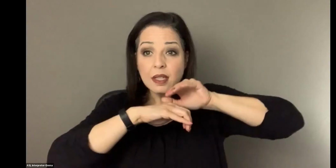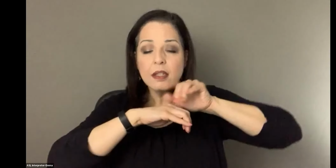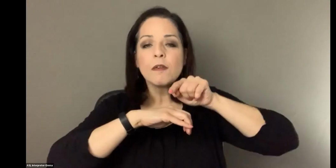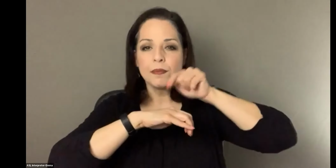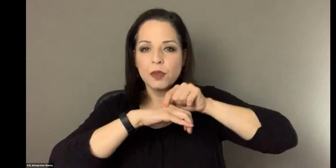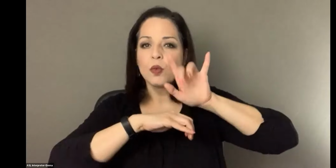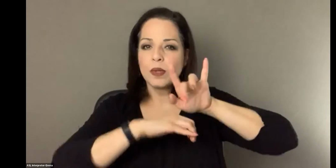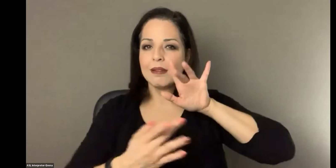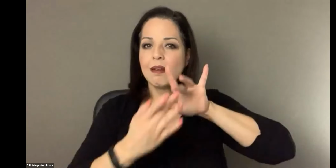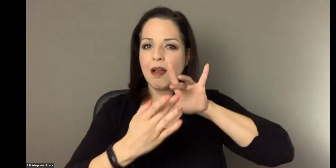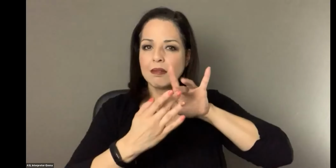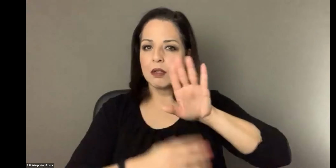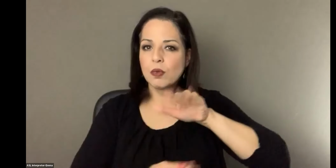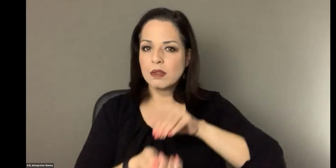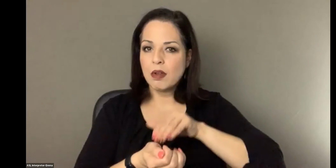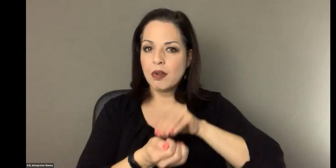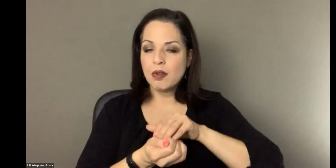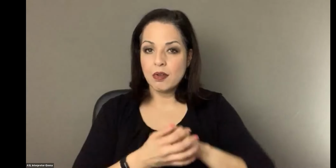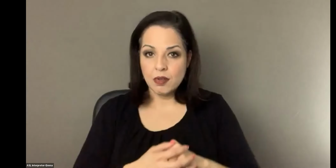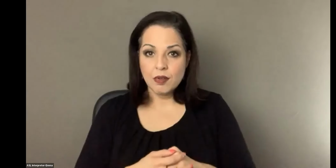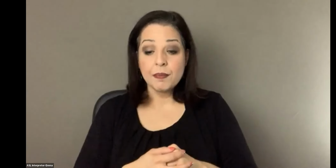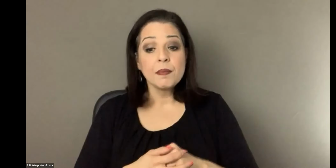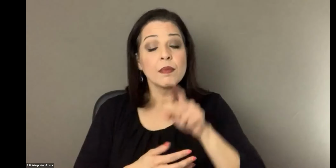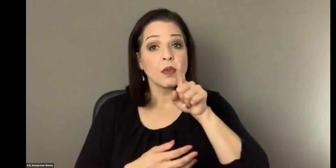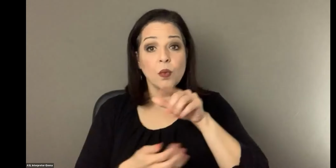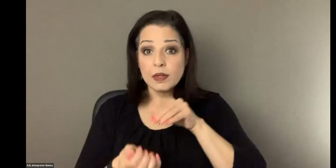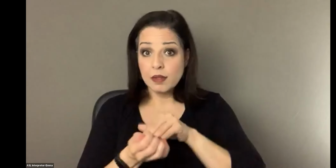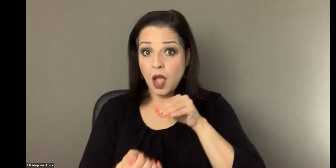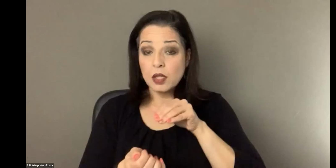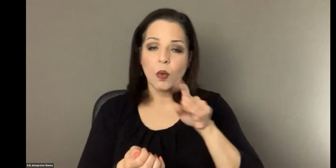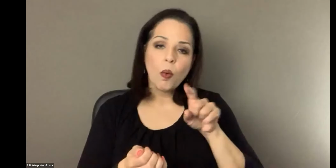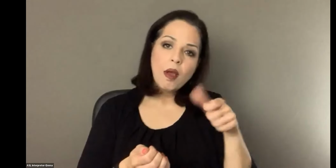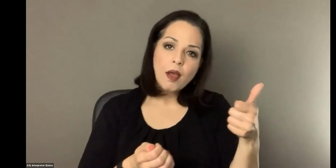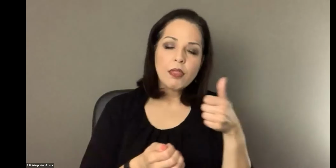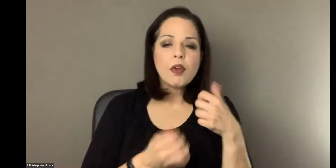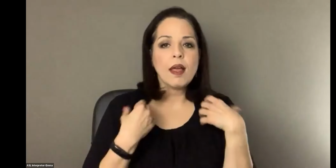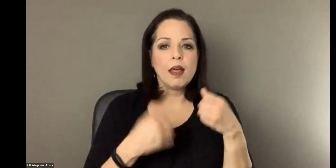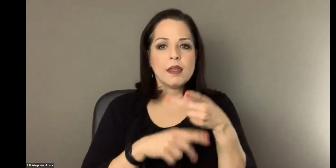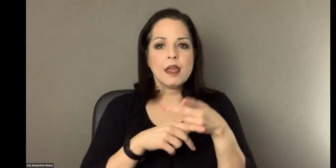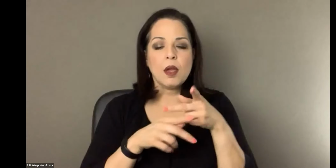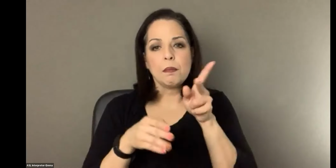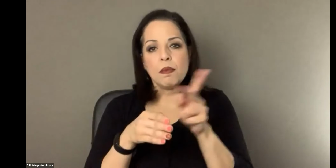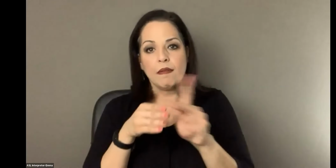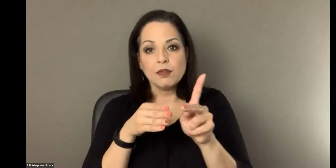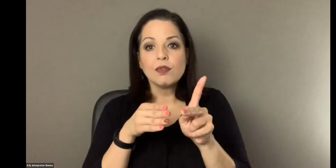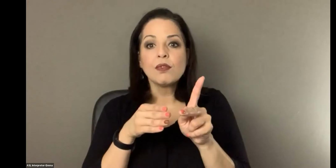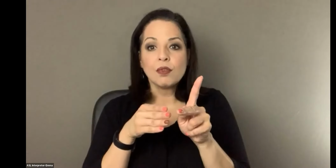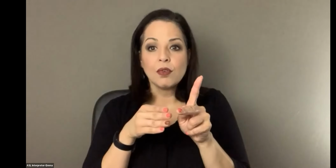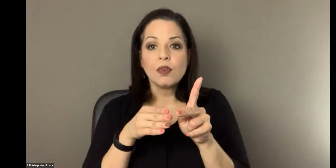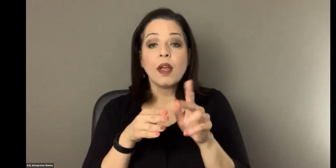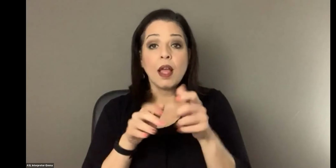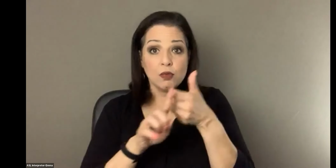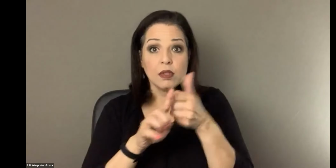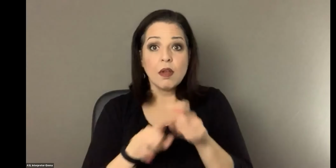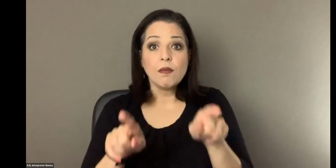your clinician. Your doctor or other health care professional and you